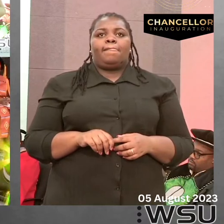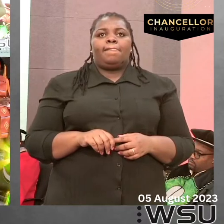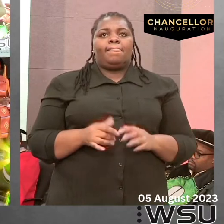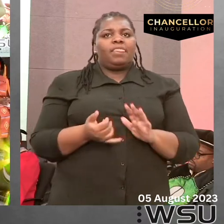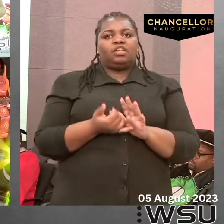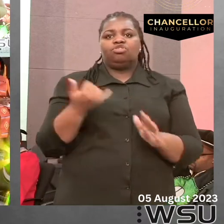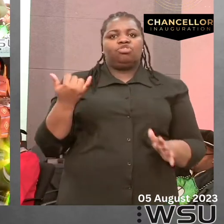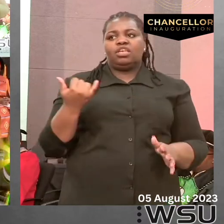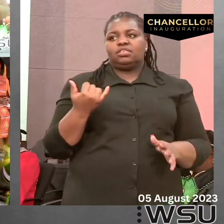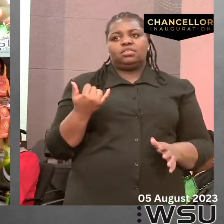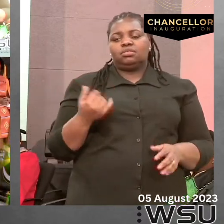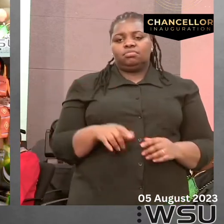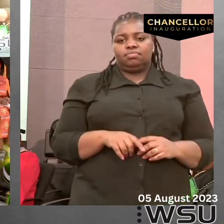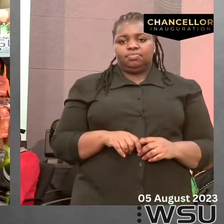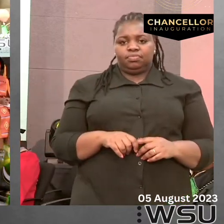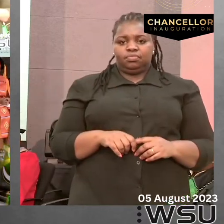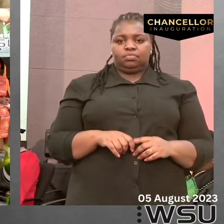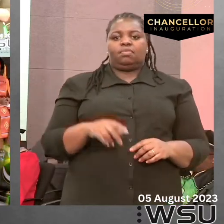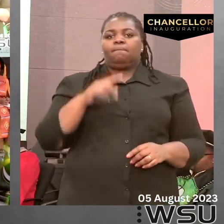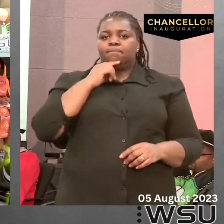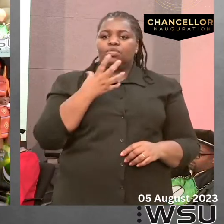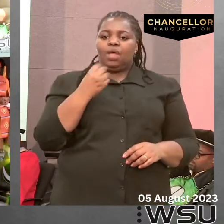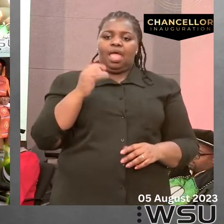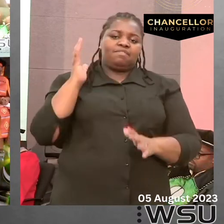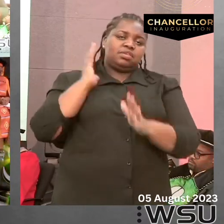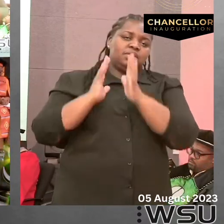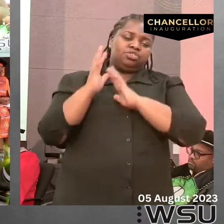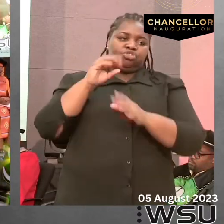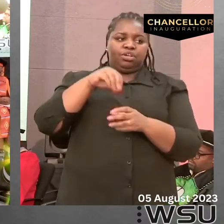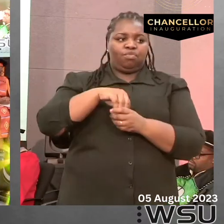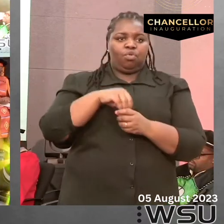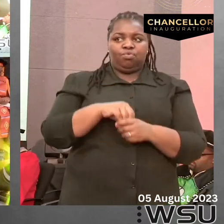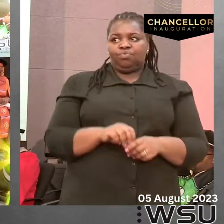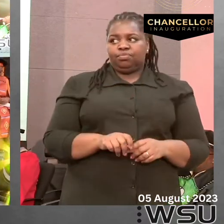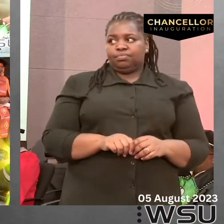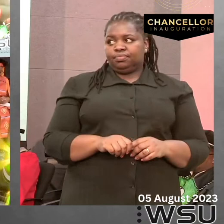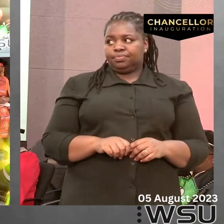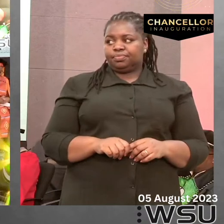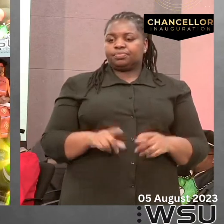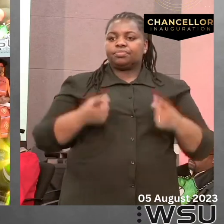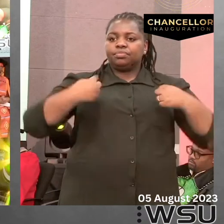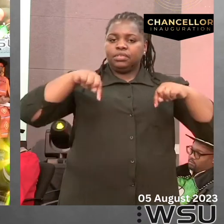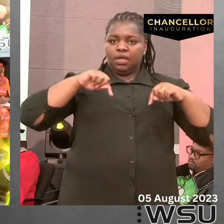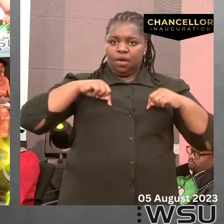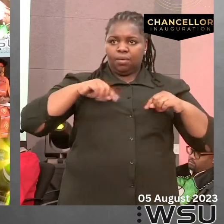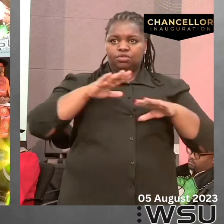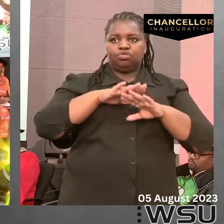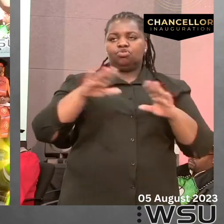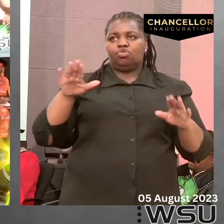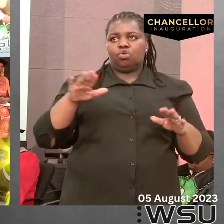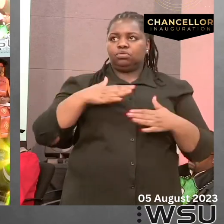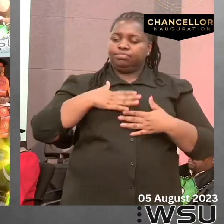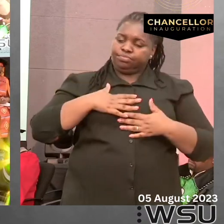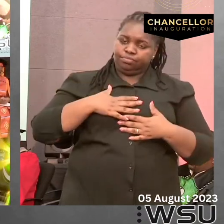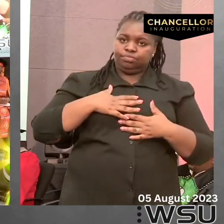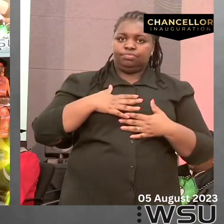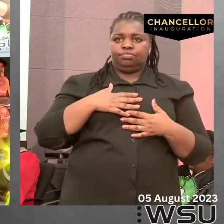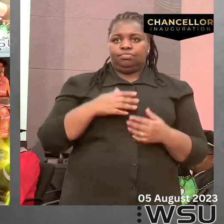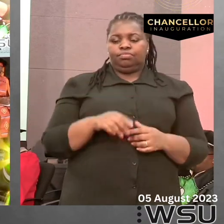just for the sake. There was history involved on that. And ours is not to mourn,